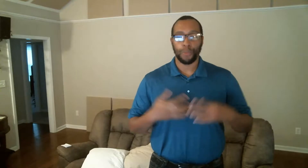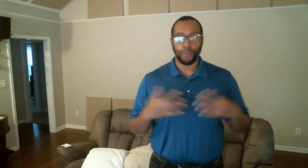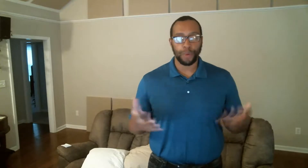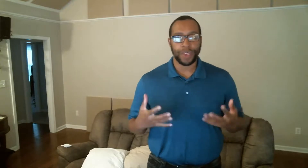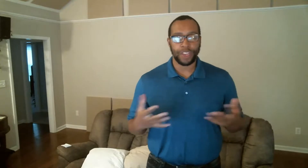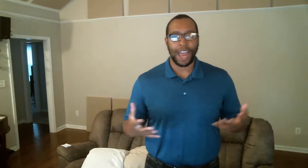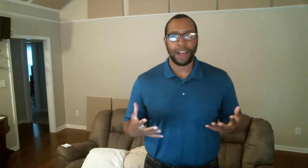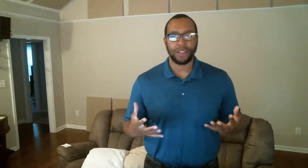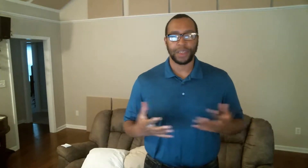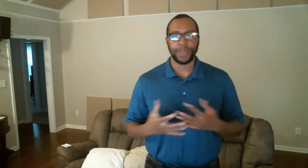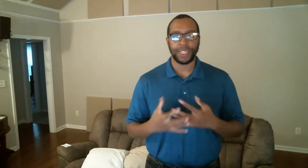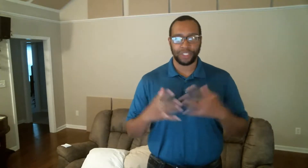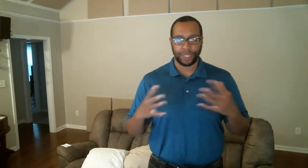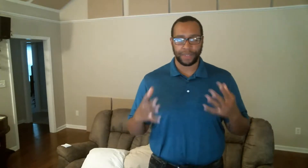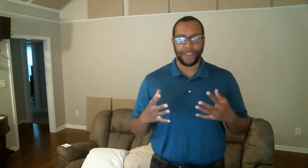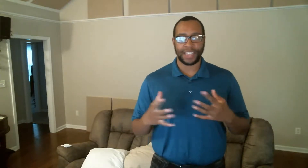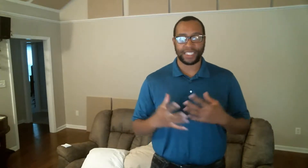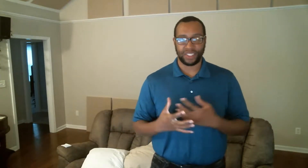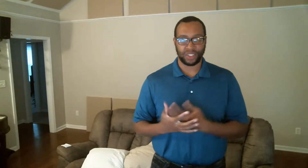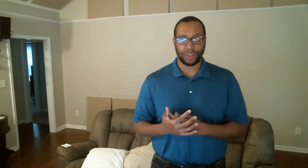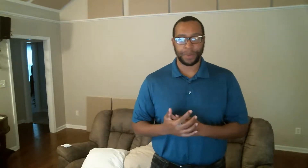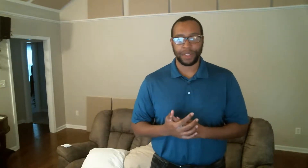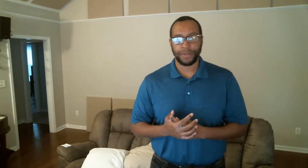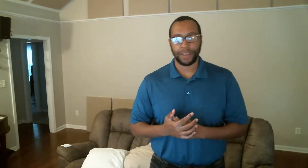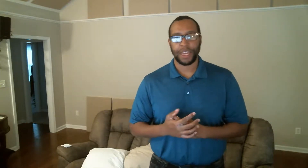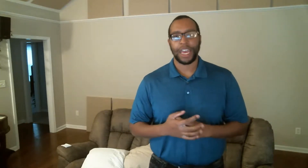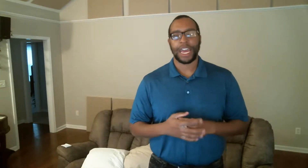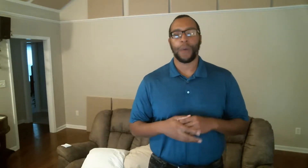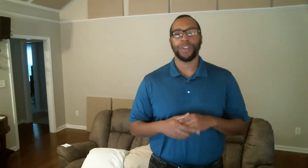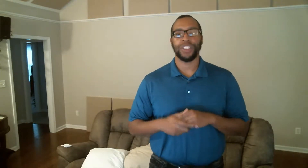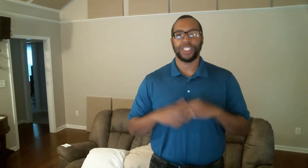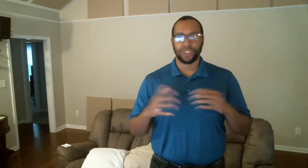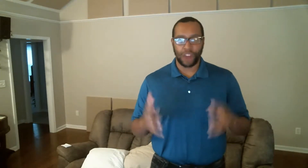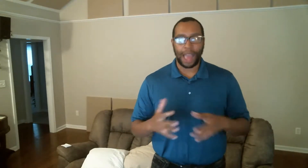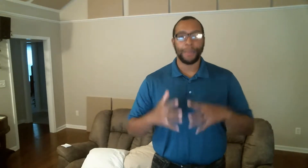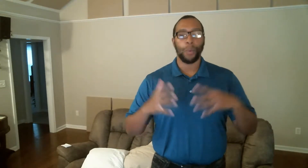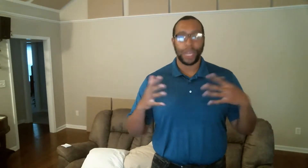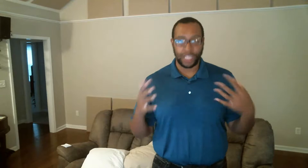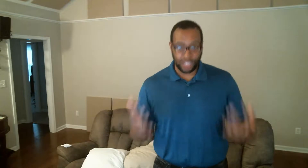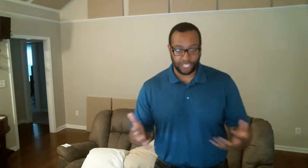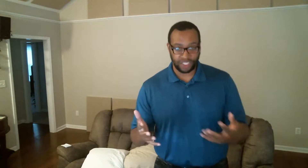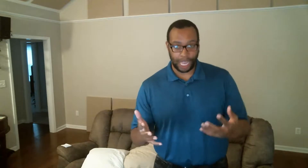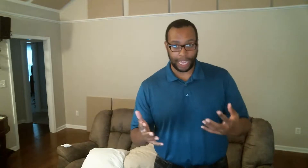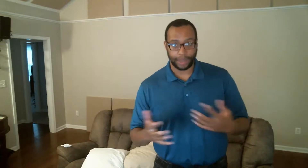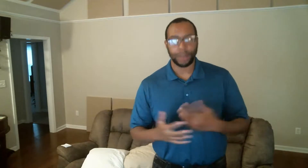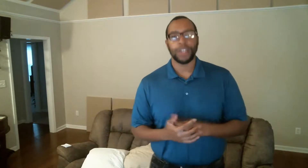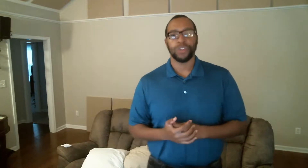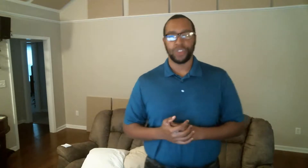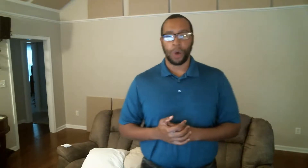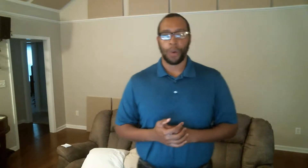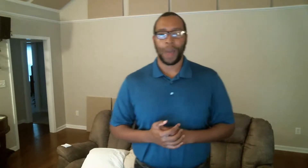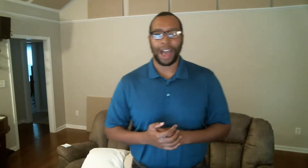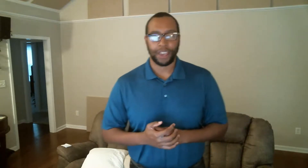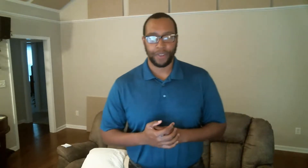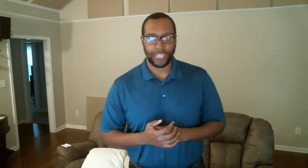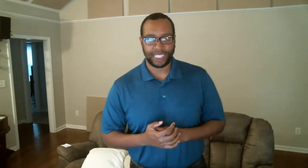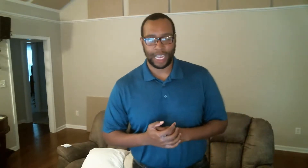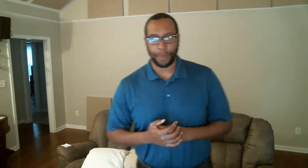room in your house, something that you can find that's descriptive. And I want you to describe what it looks like. So I'll give you an example. I'm